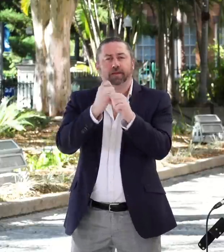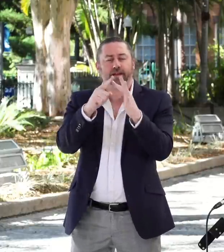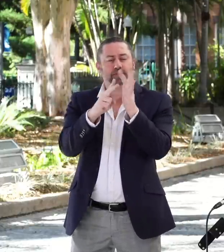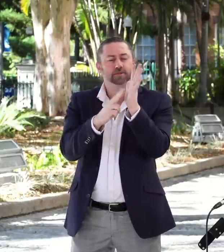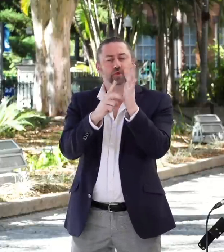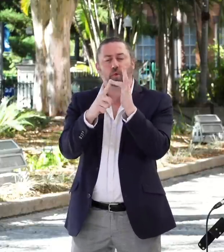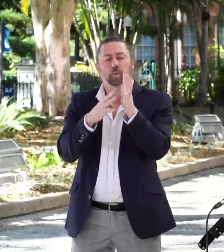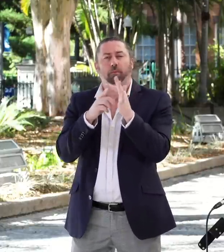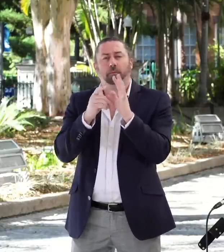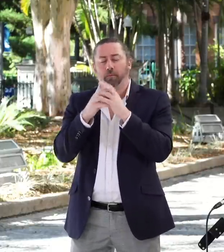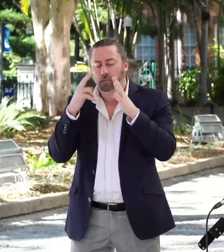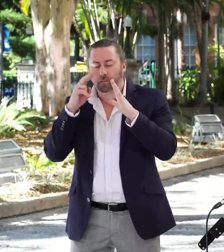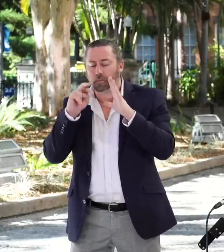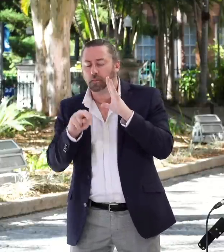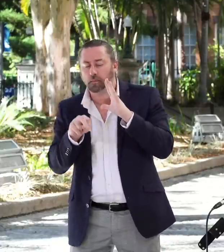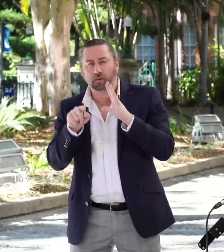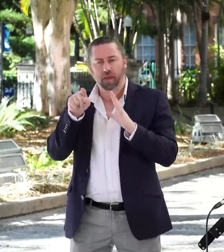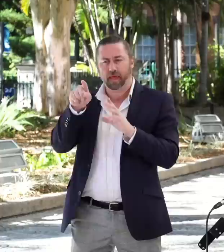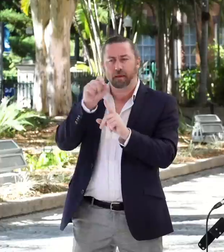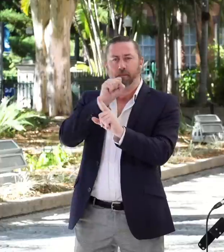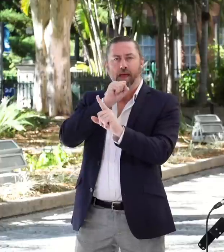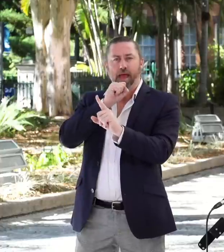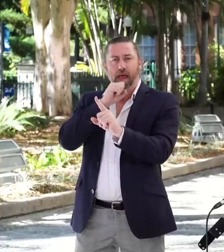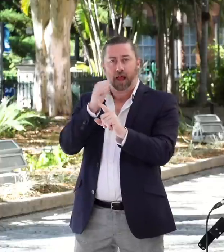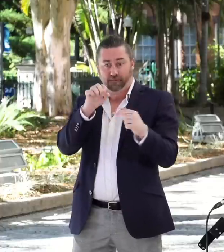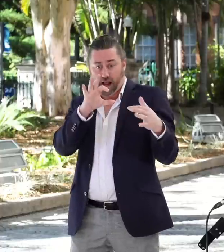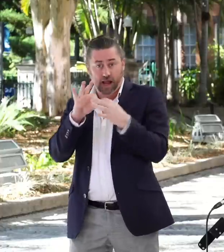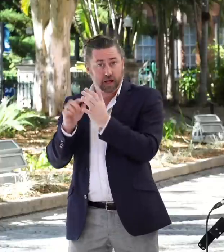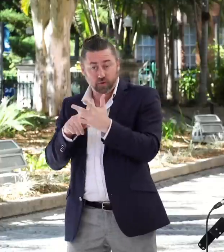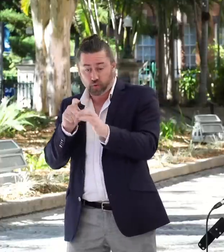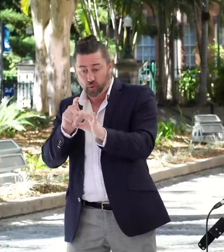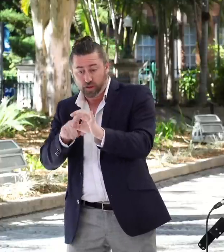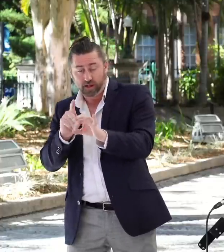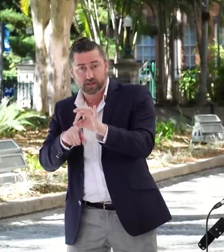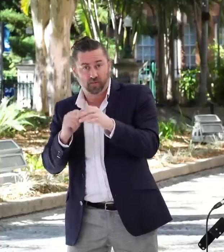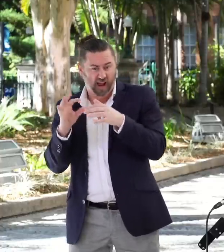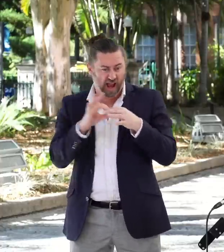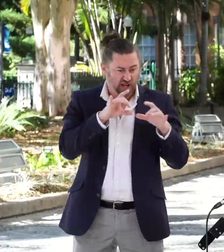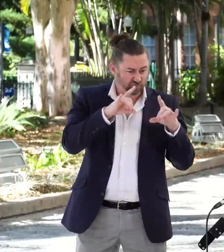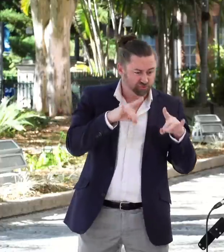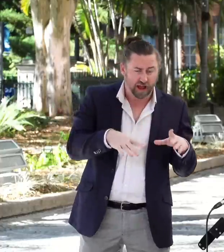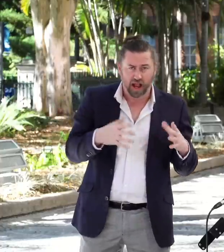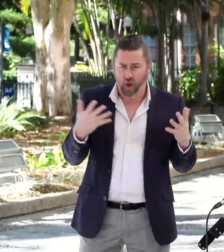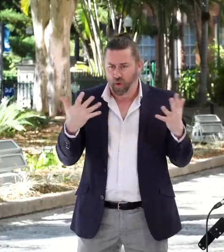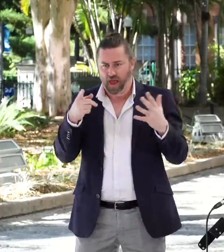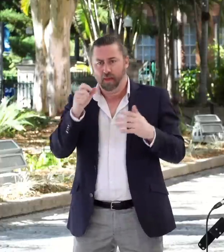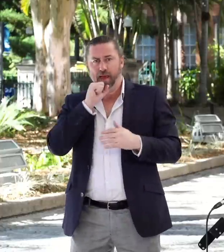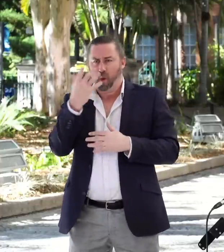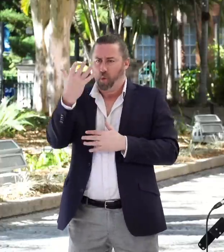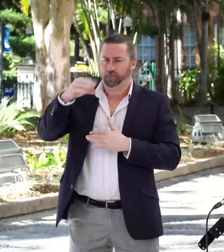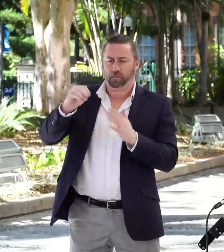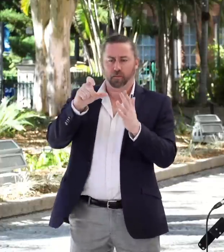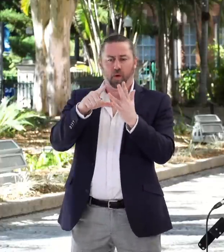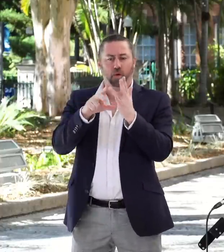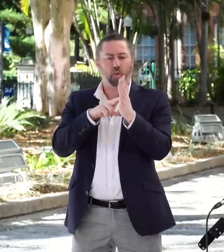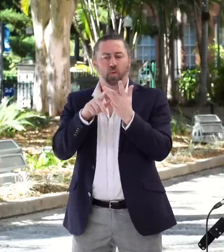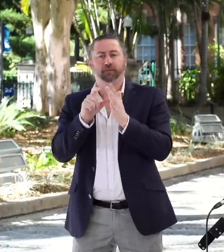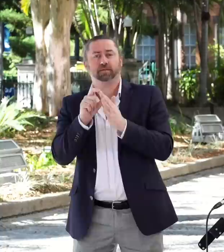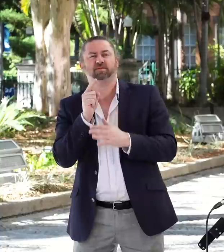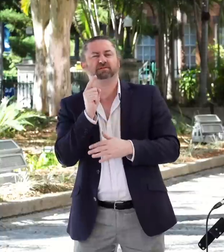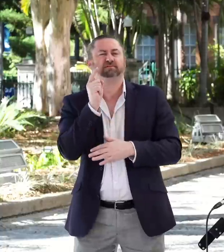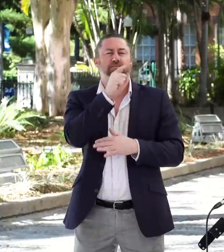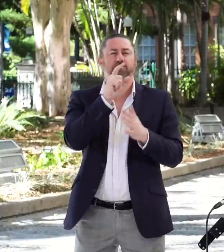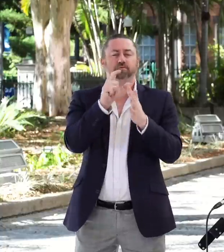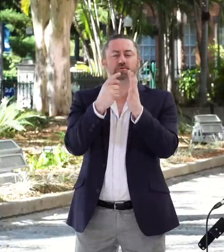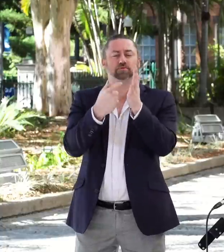we can see if there is any links to any other cases in Queensland or Australia. And Dr. Young will update us a bit more on